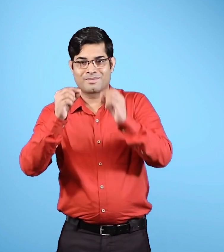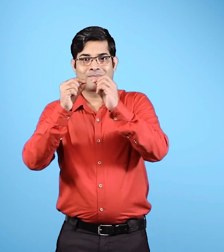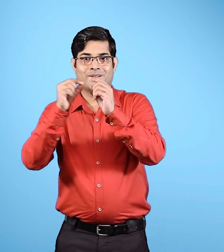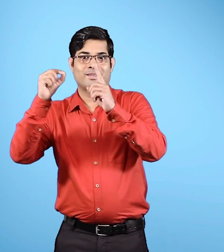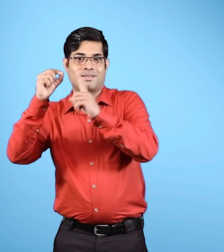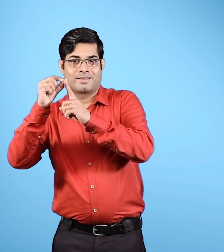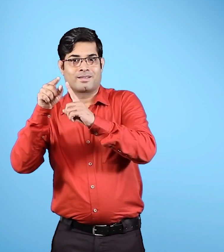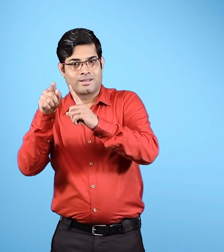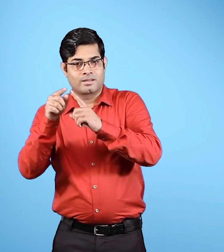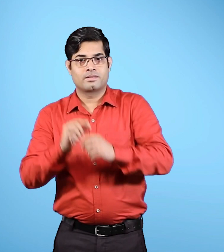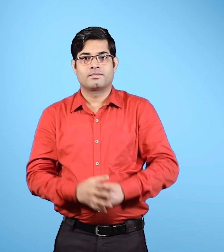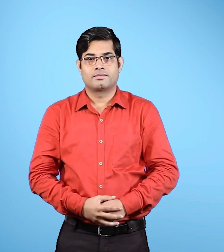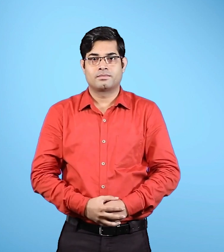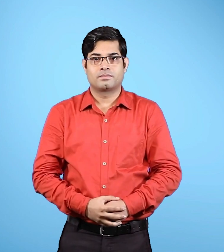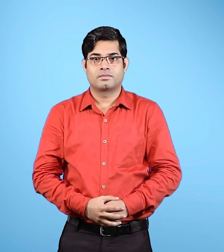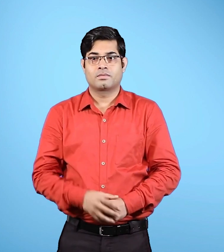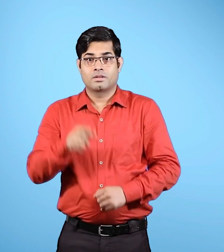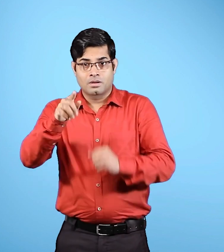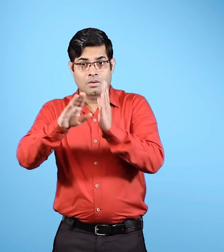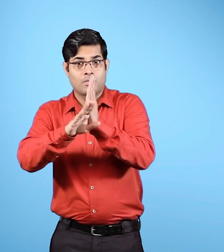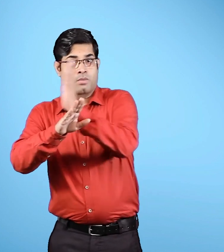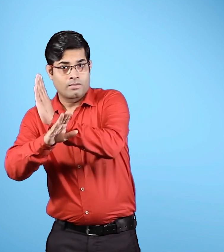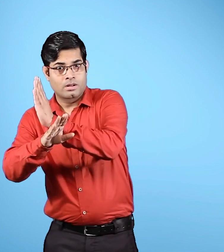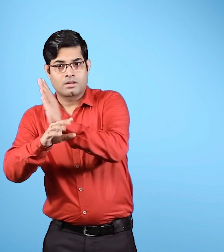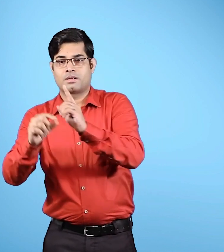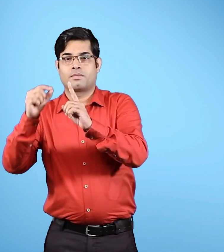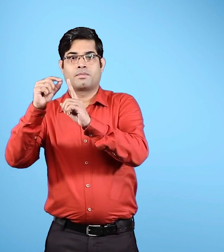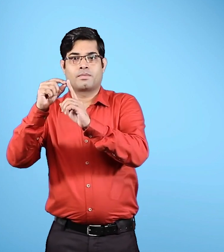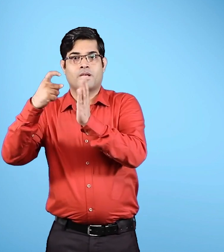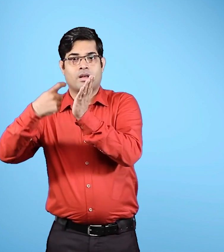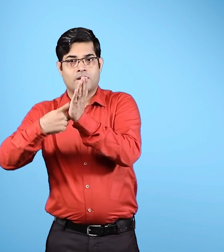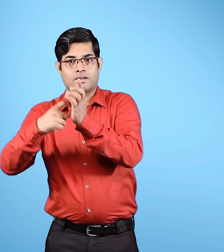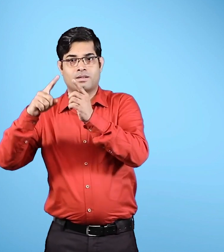the letters BP meaning before present are used.